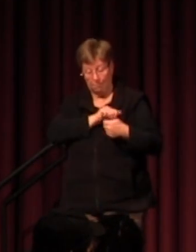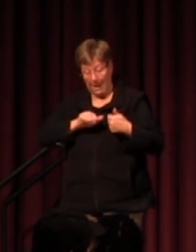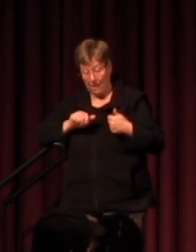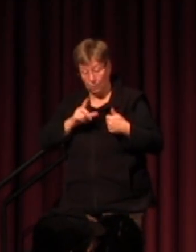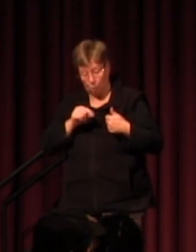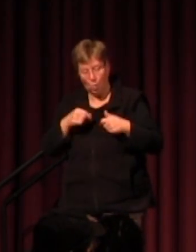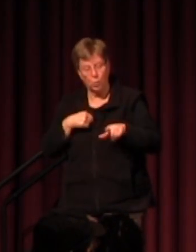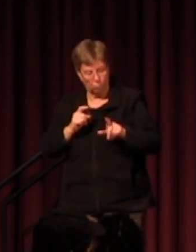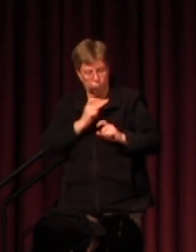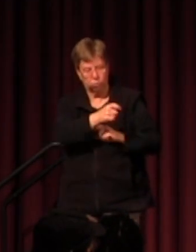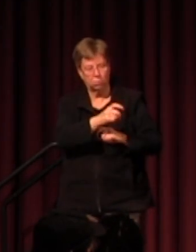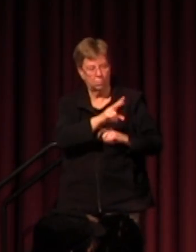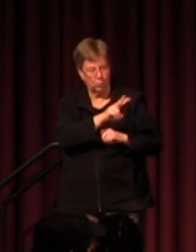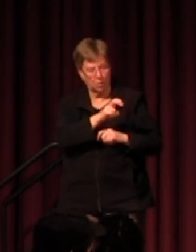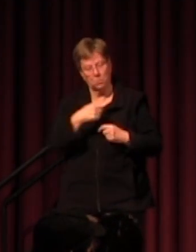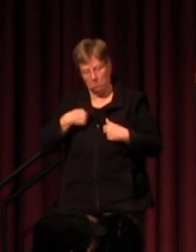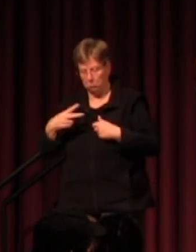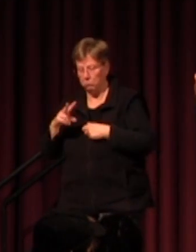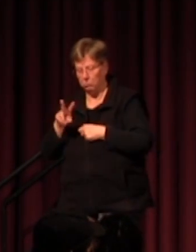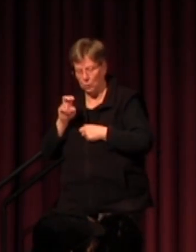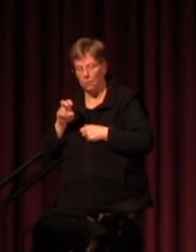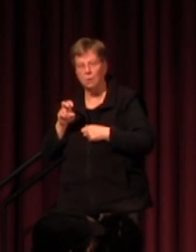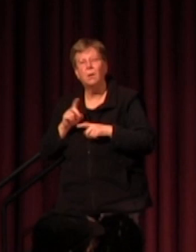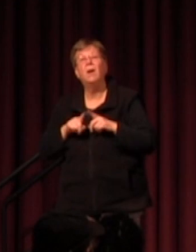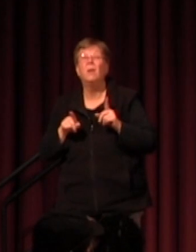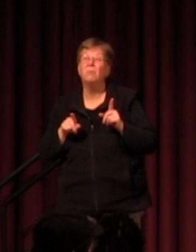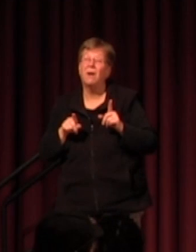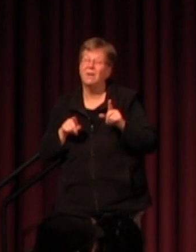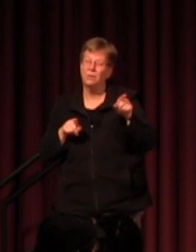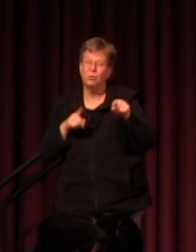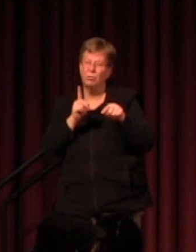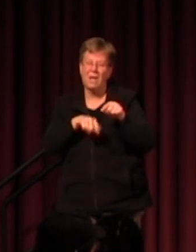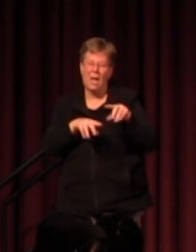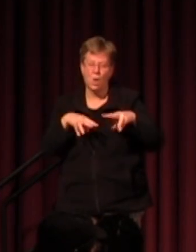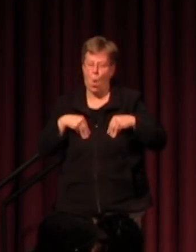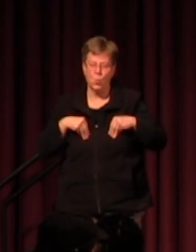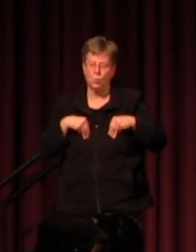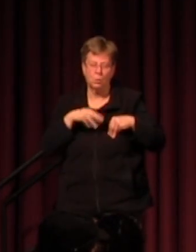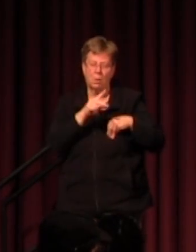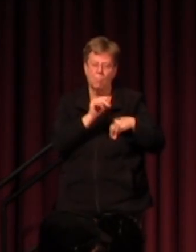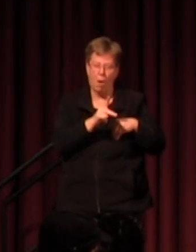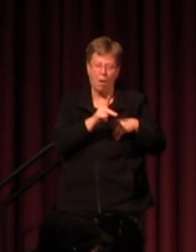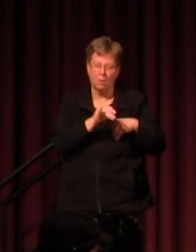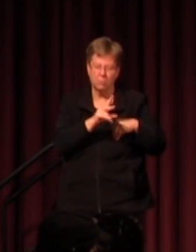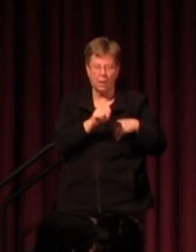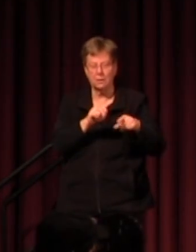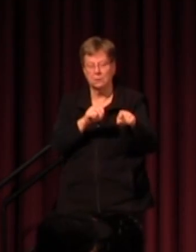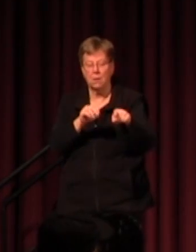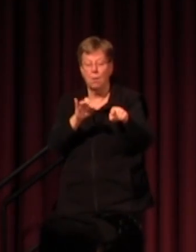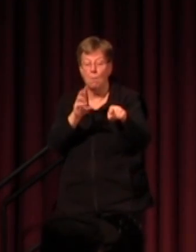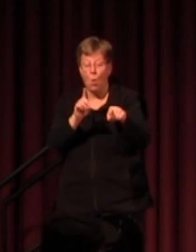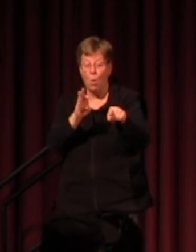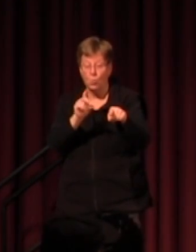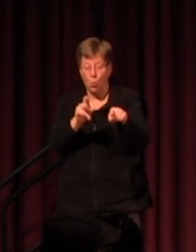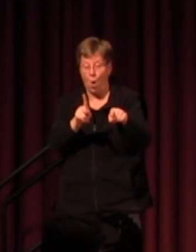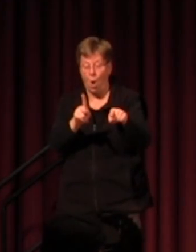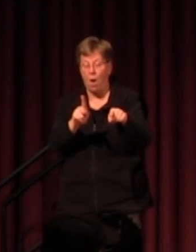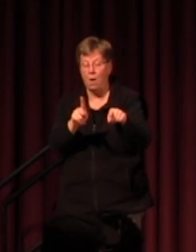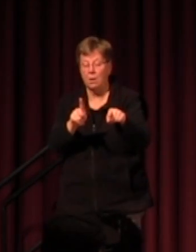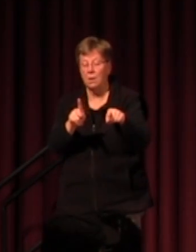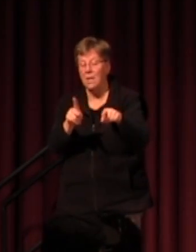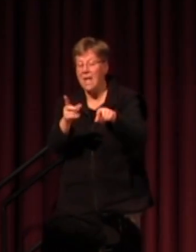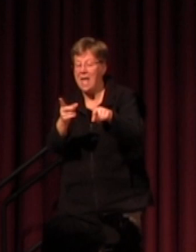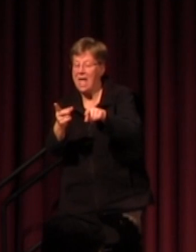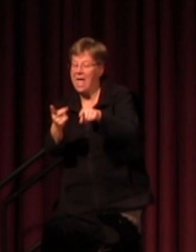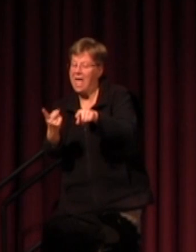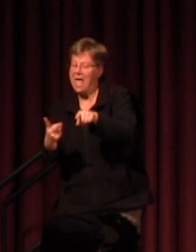I do. However, you can't own Park Place, Boardwalk, half the